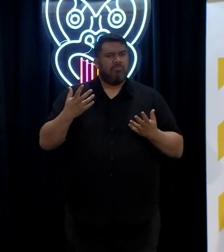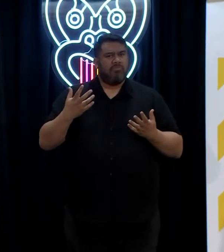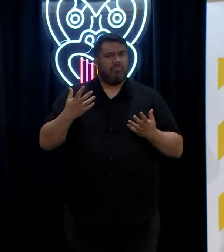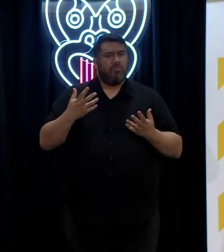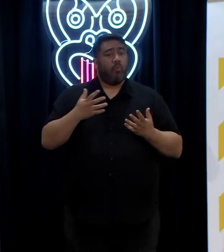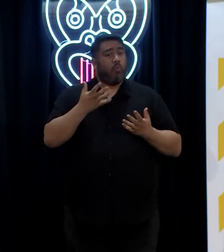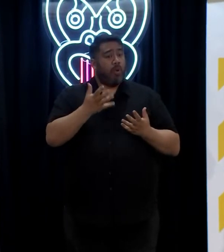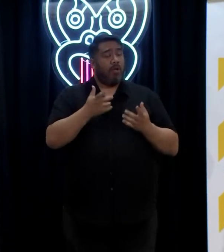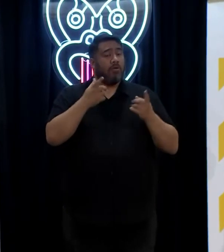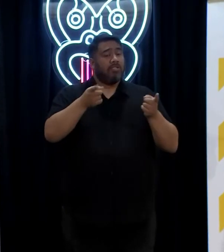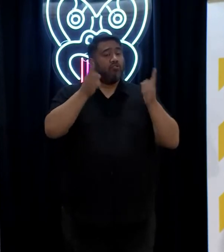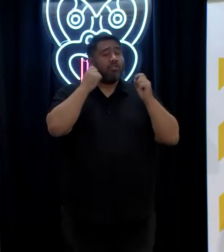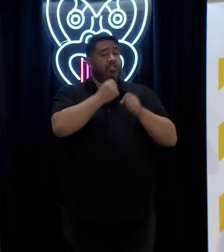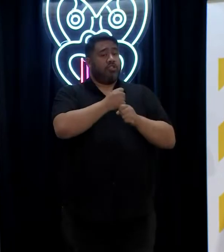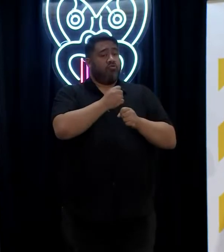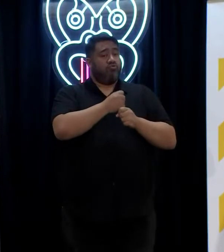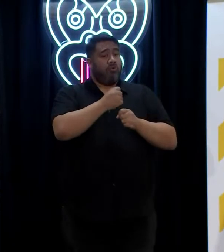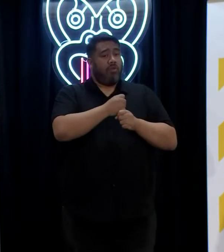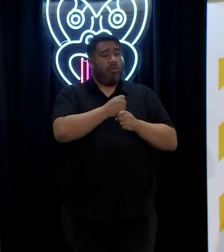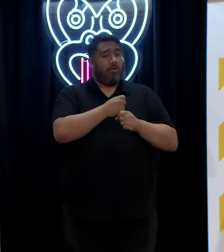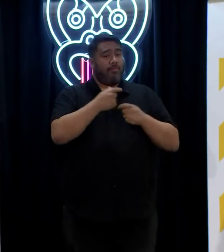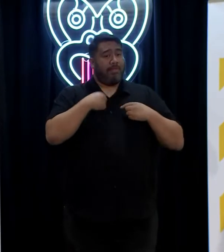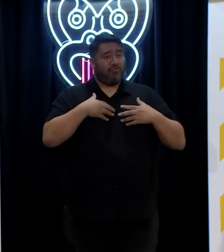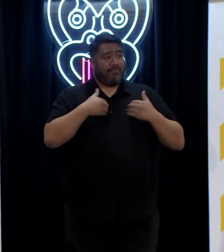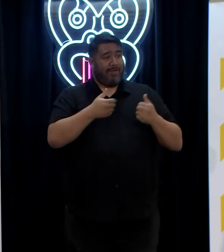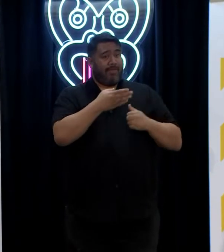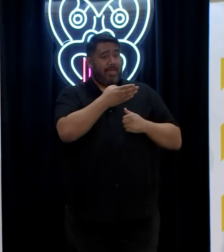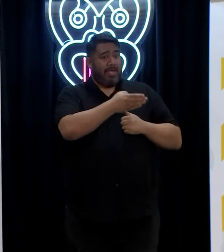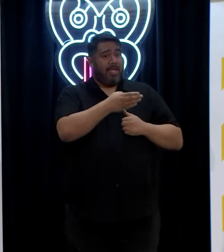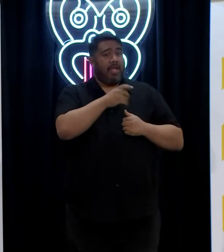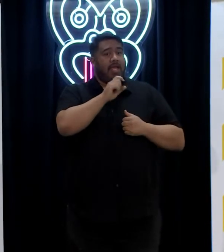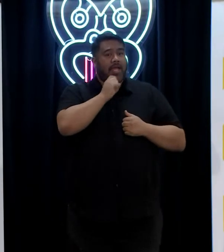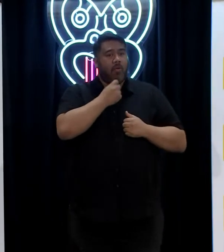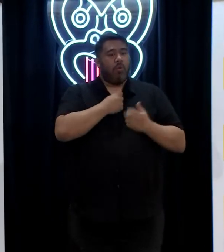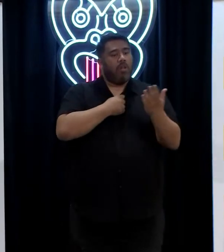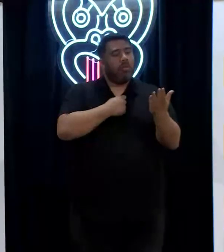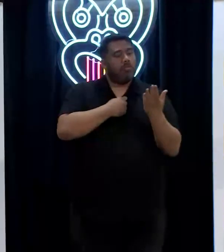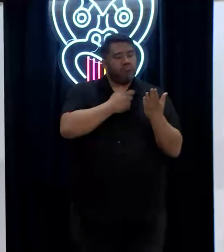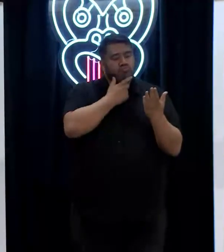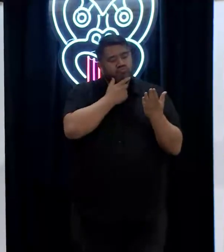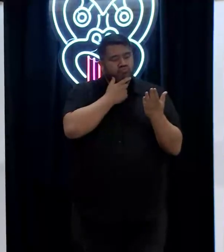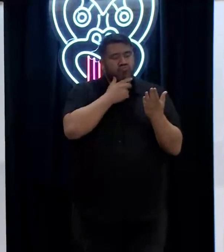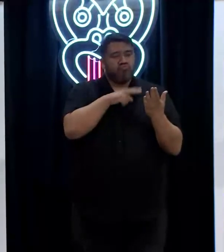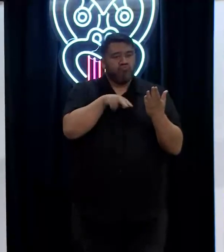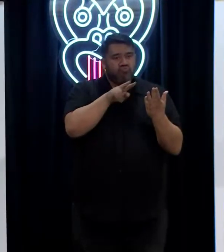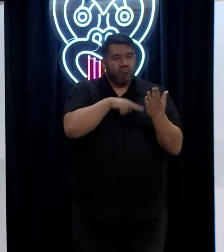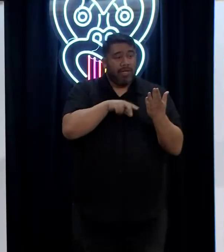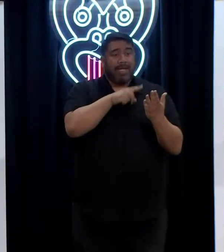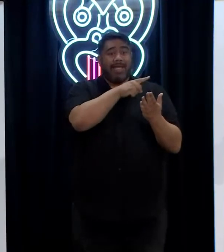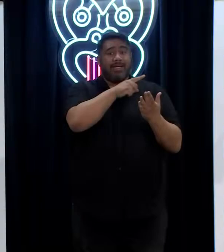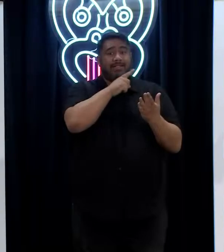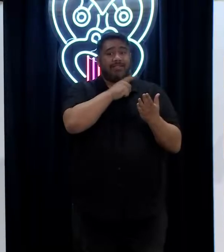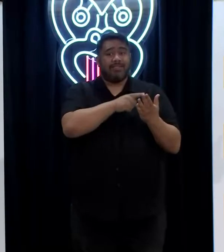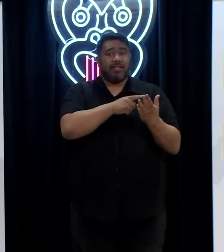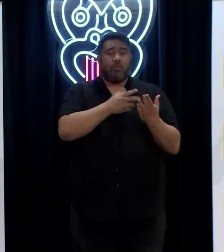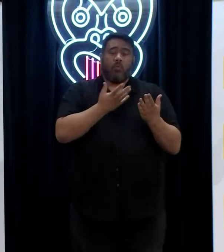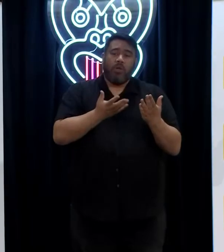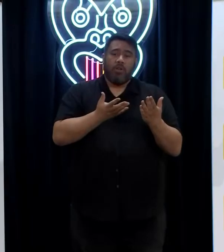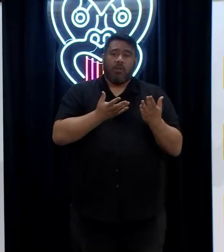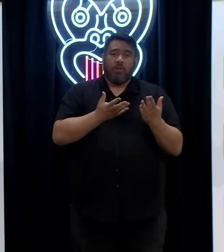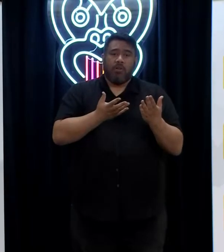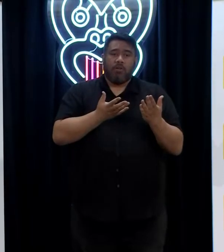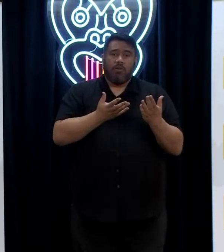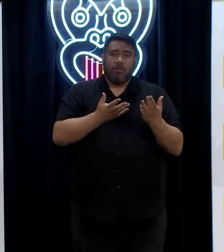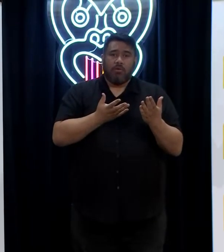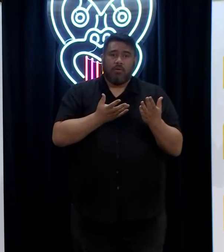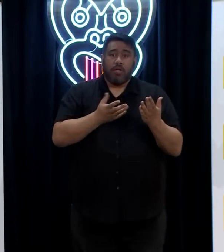General looks at those sorts of cases, and my understanding from what I've read is that he considered that